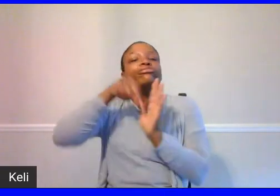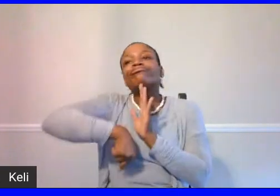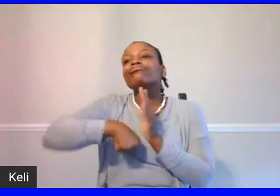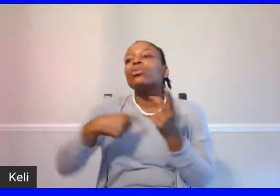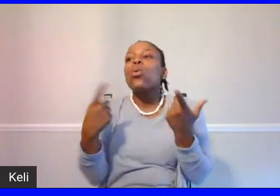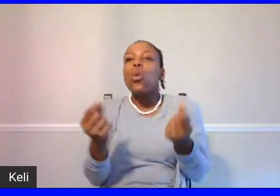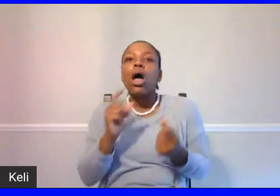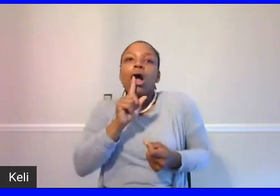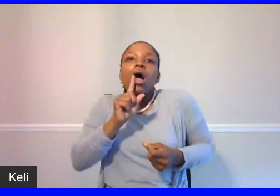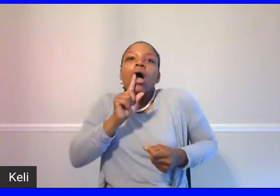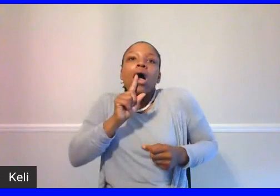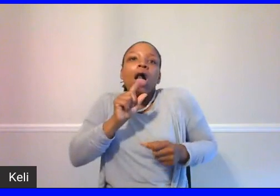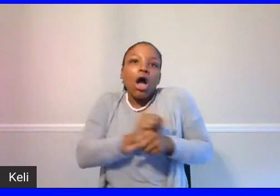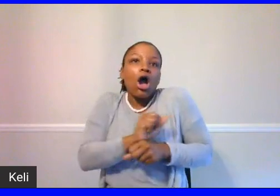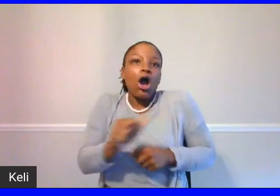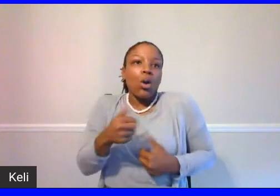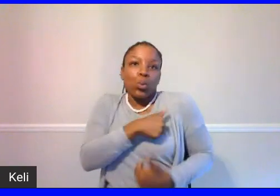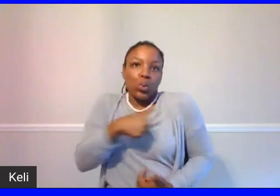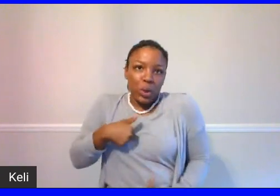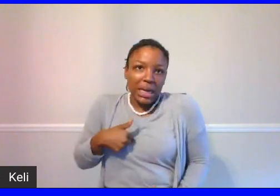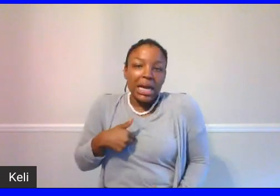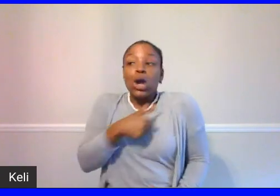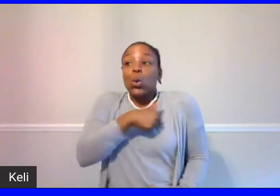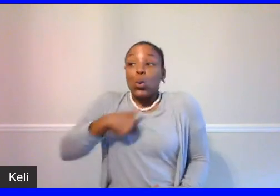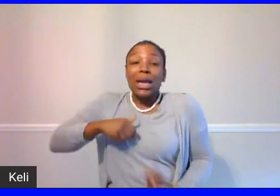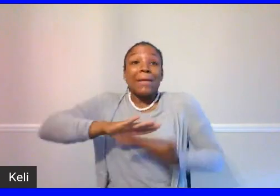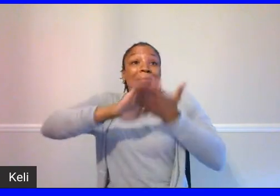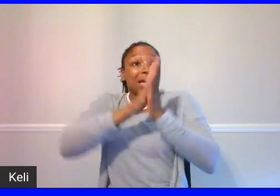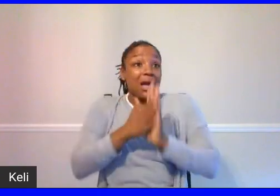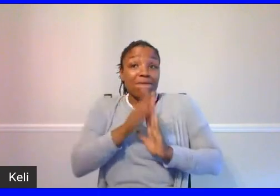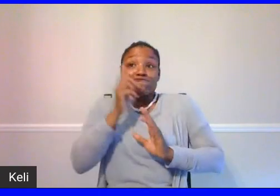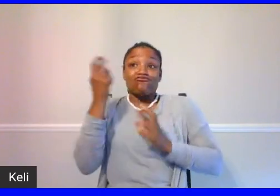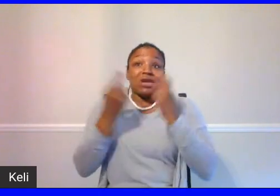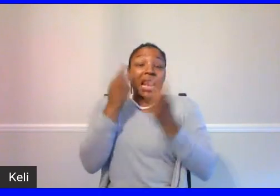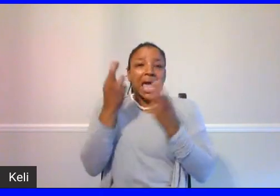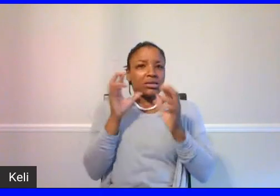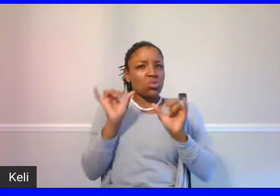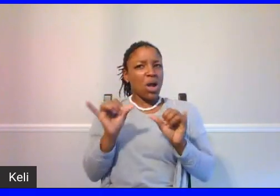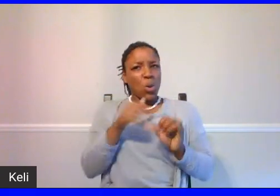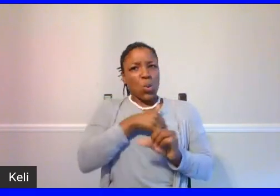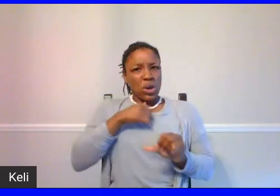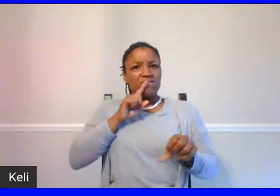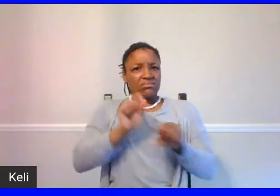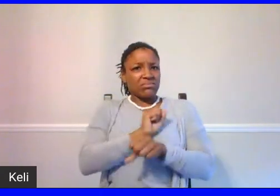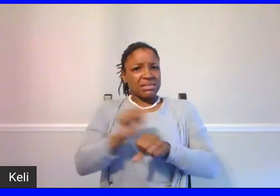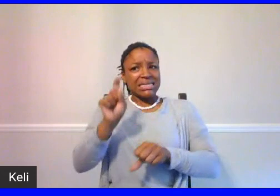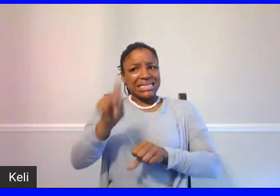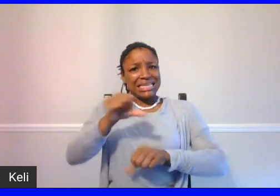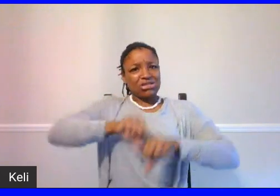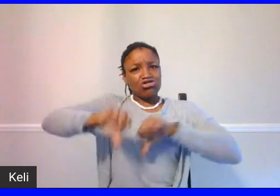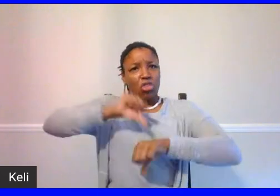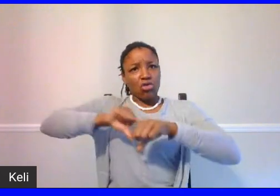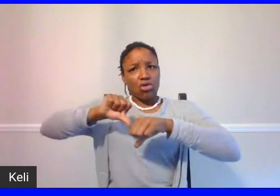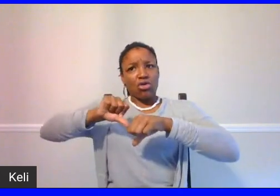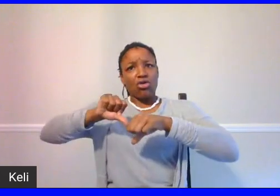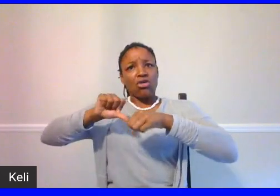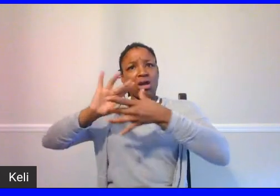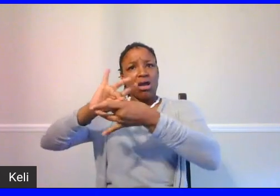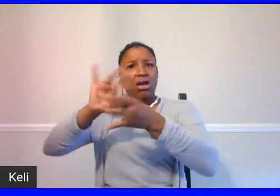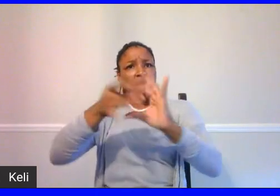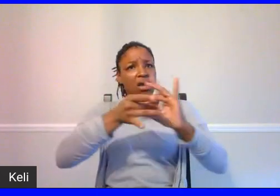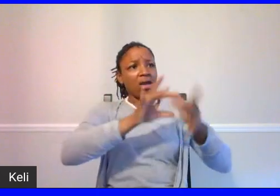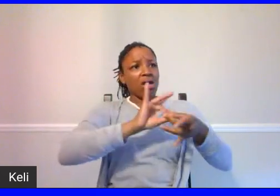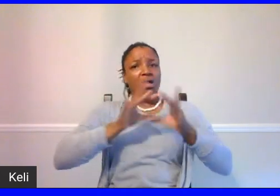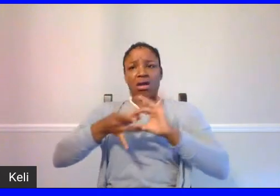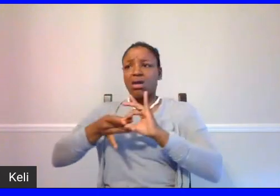independence became interdependence, realizing that we do need one another in order to be a nation and to order to be able to navigate